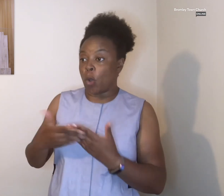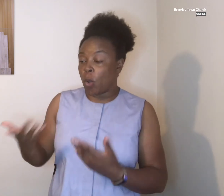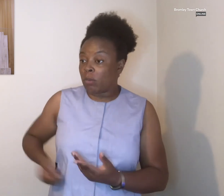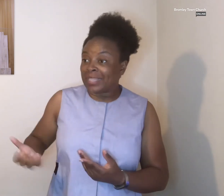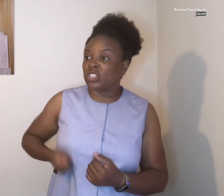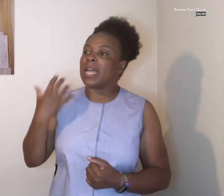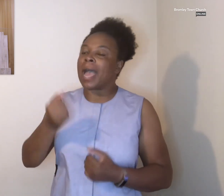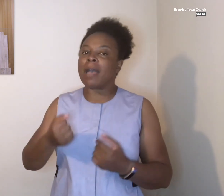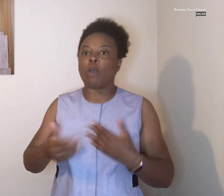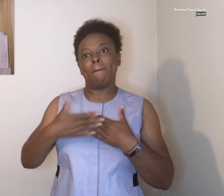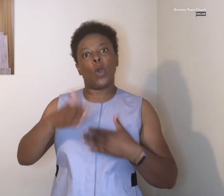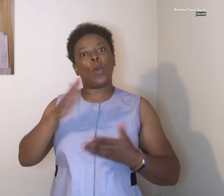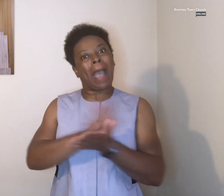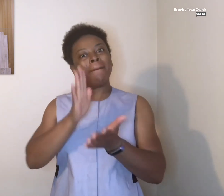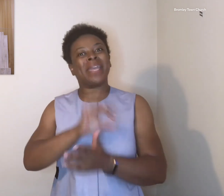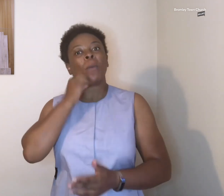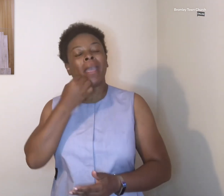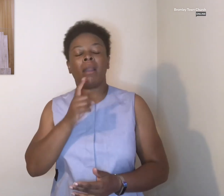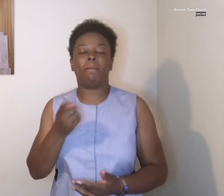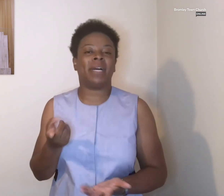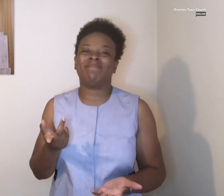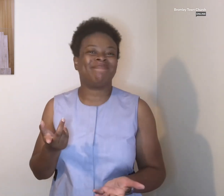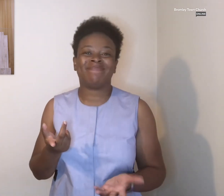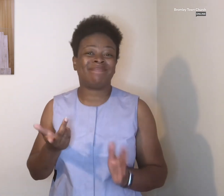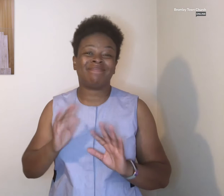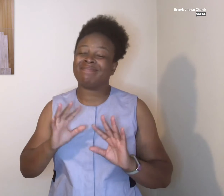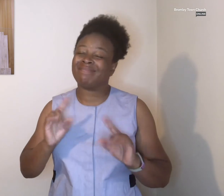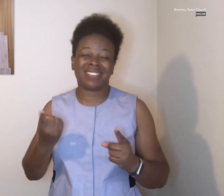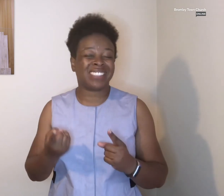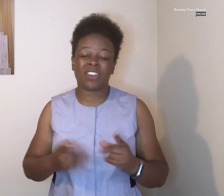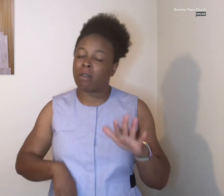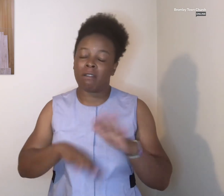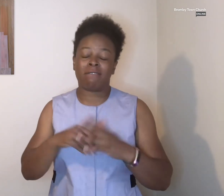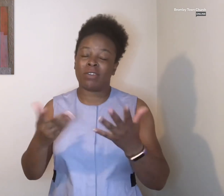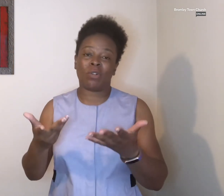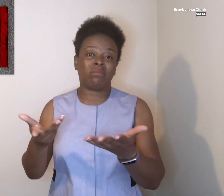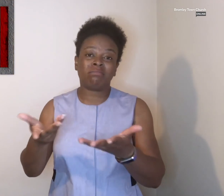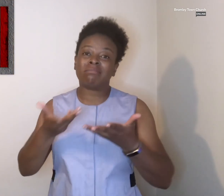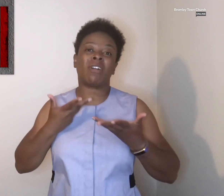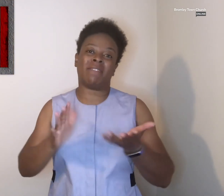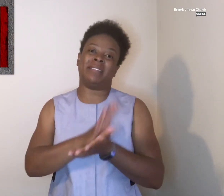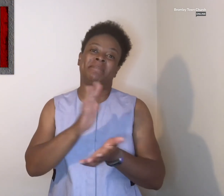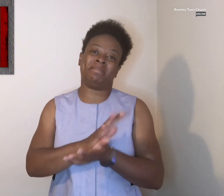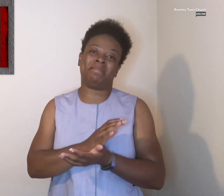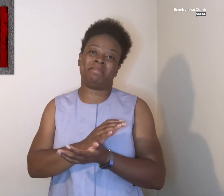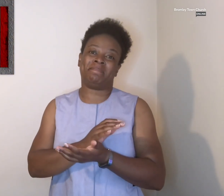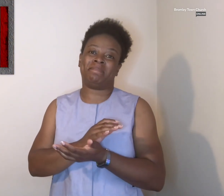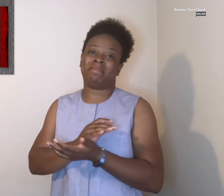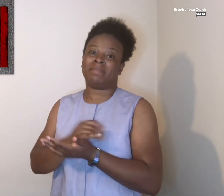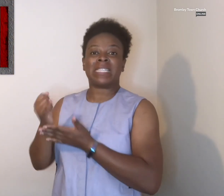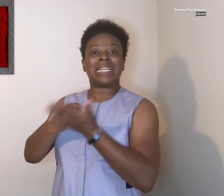for these things, we find that they don't actually offer what we are looking for. The essential character of sin is